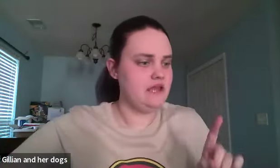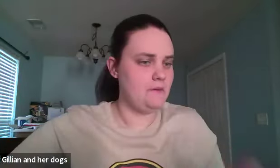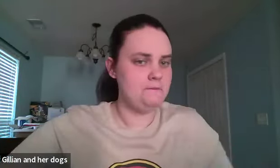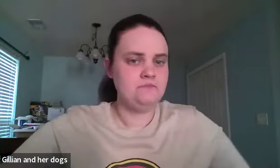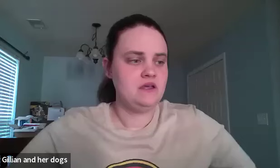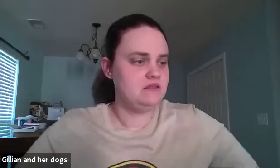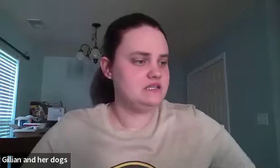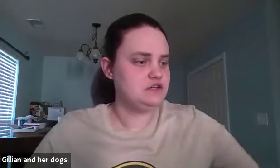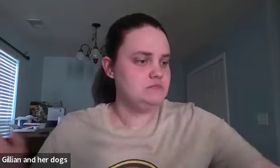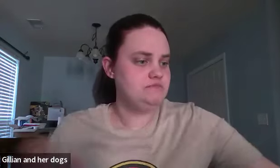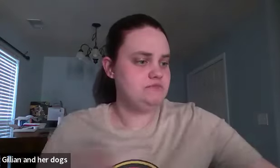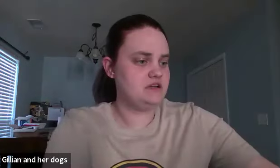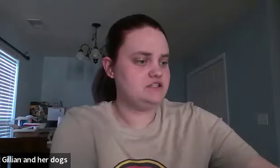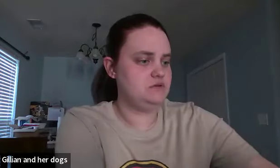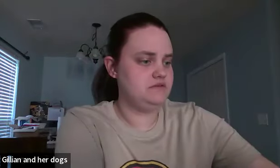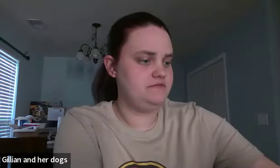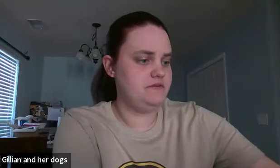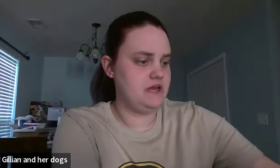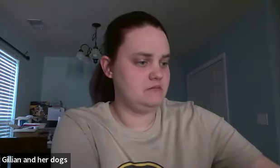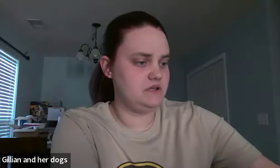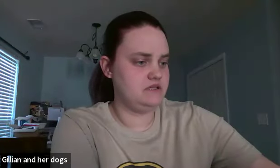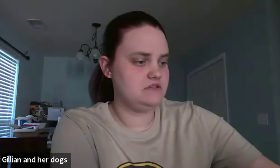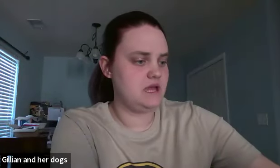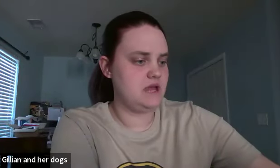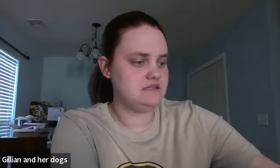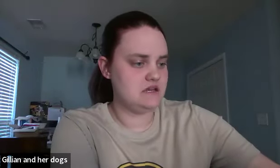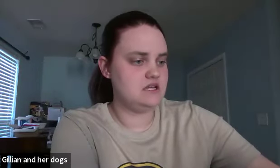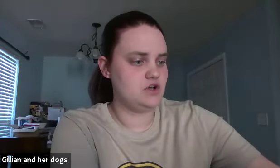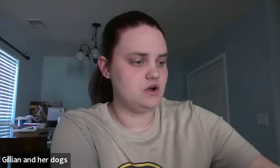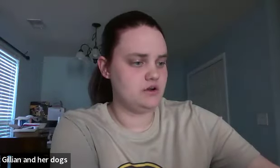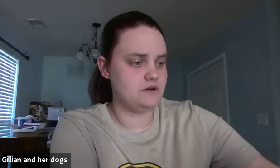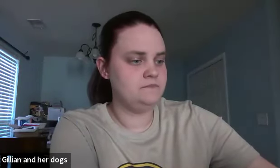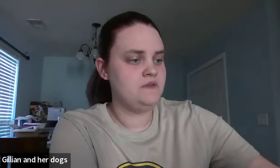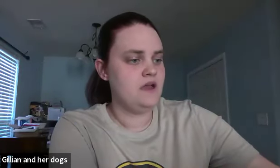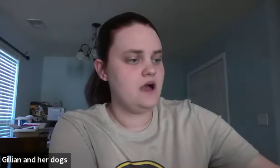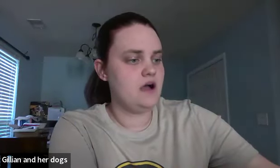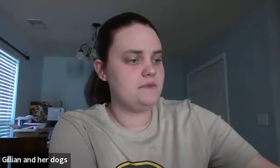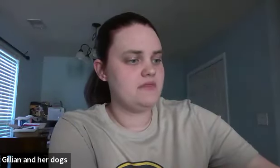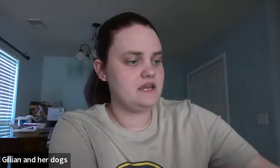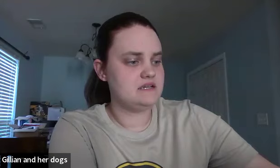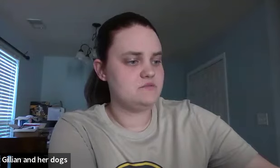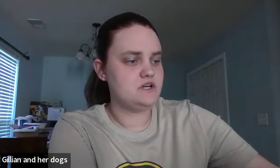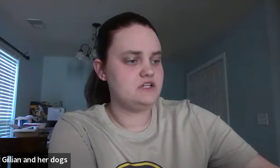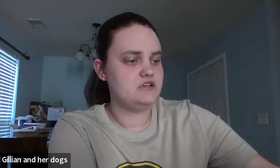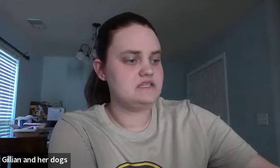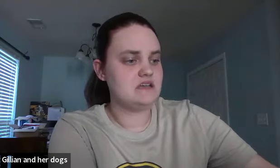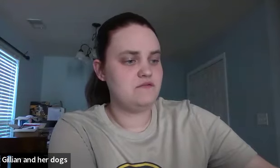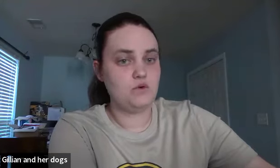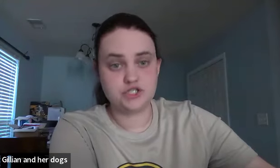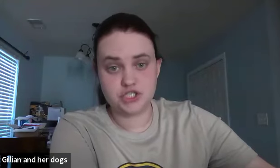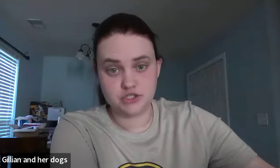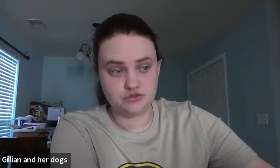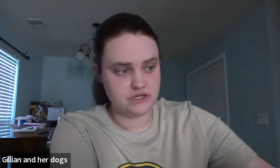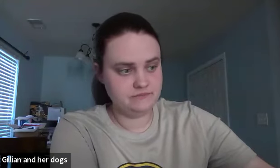Now, let's go back to our family. So we had son and daughter. The next time we're going to do is the sign for